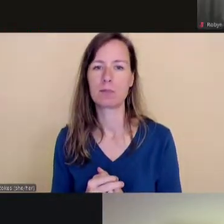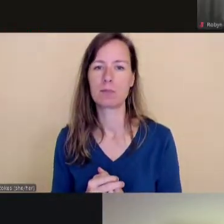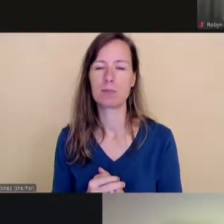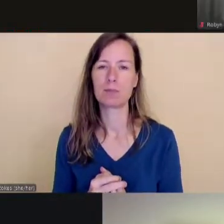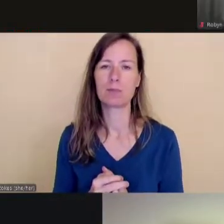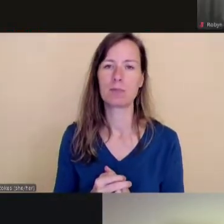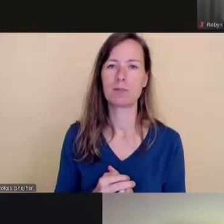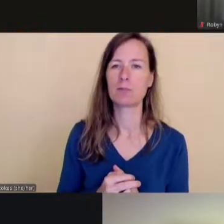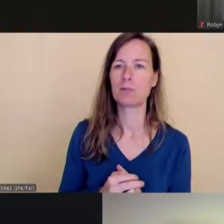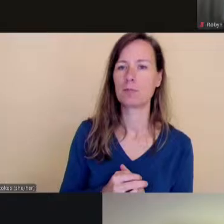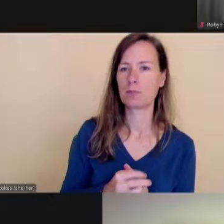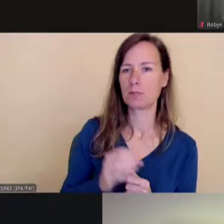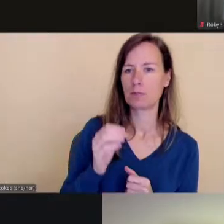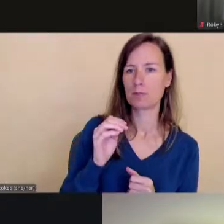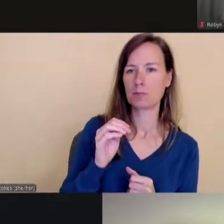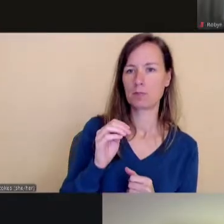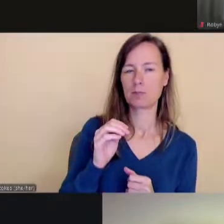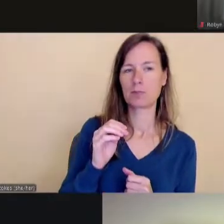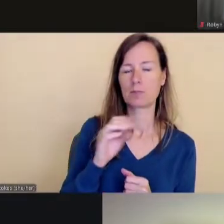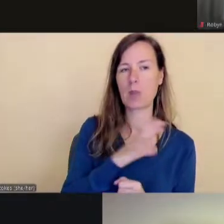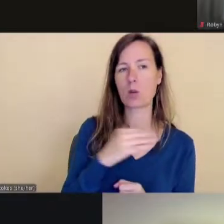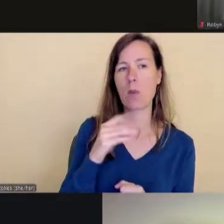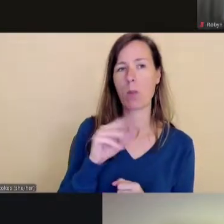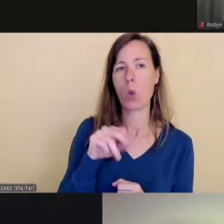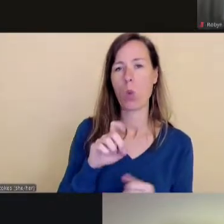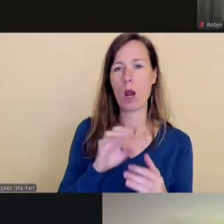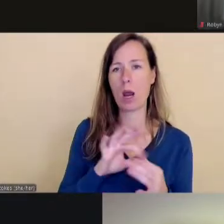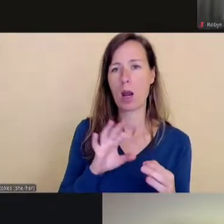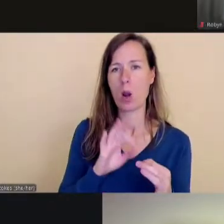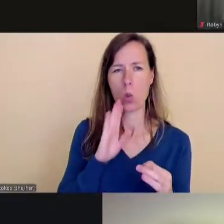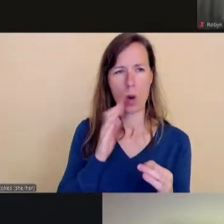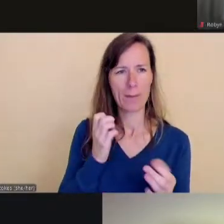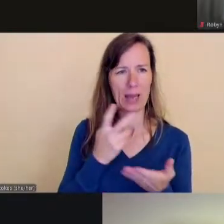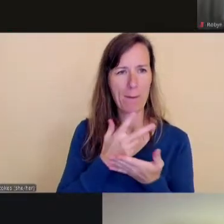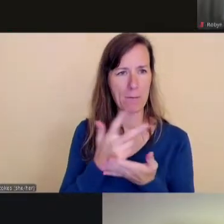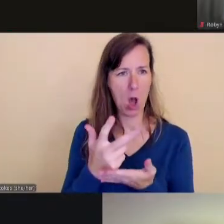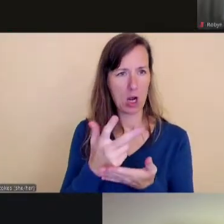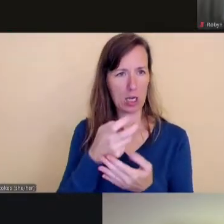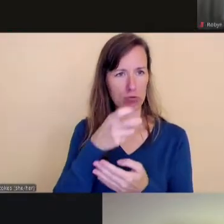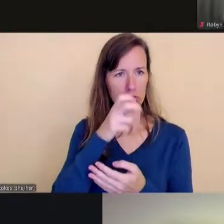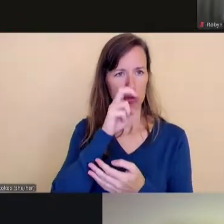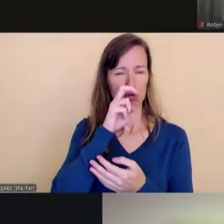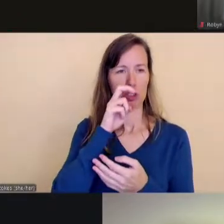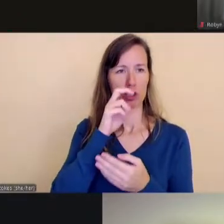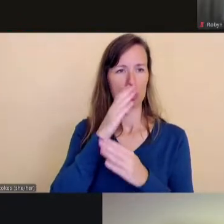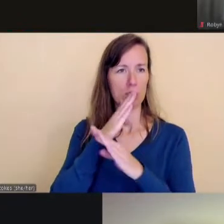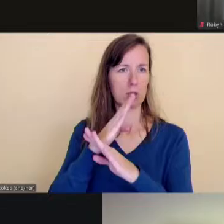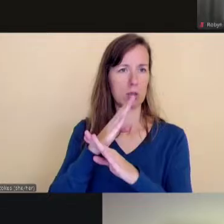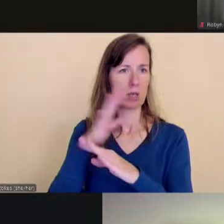parking restrictions outside of the norm? Because there were parking restrictions on that particular day.